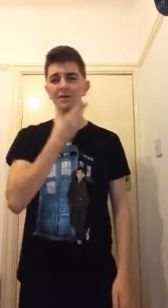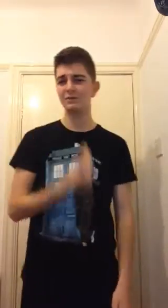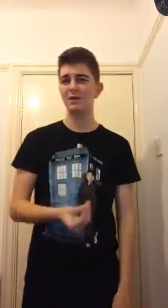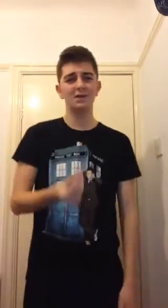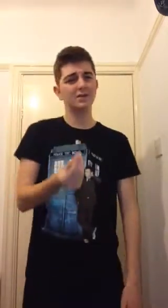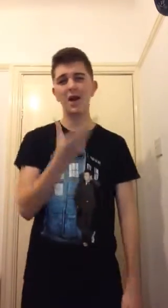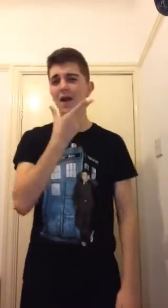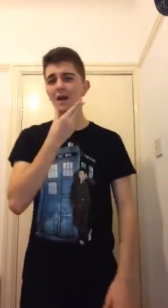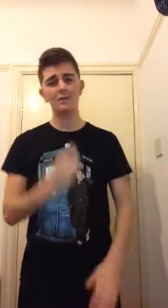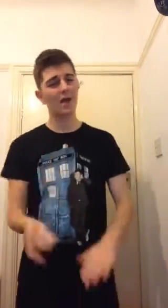Christmas time?